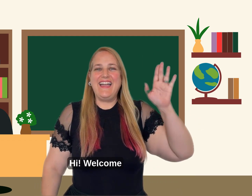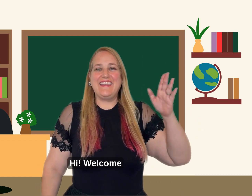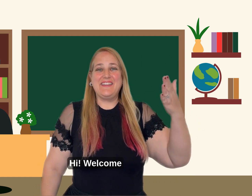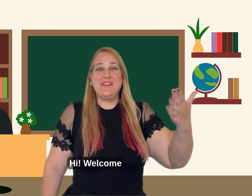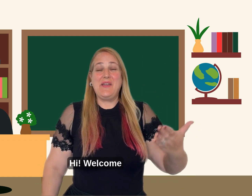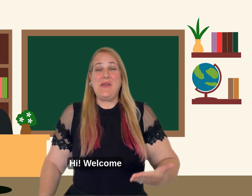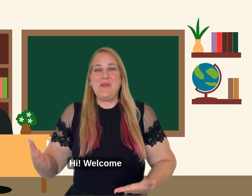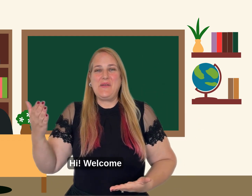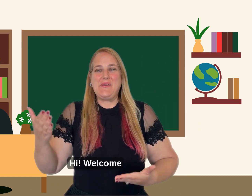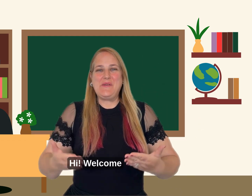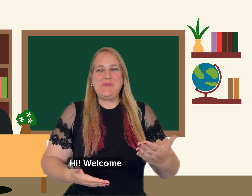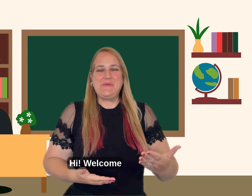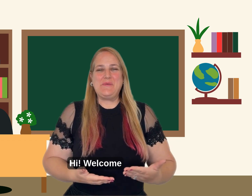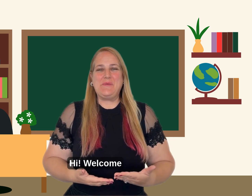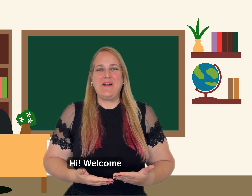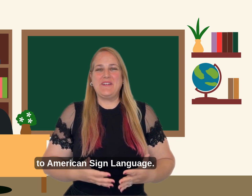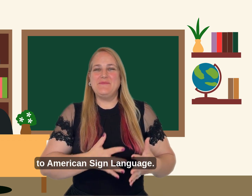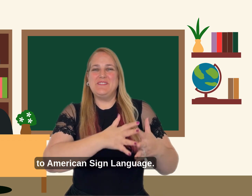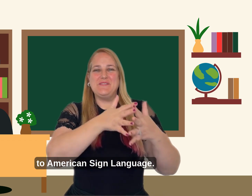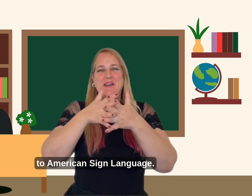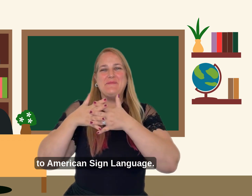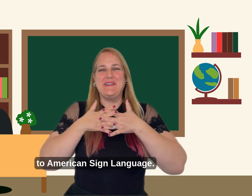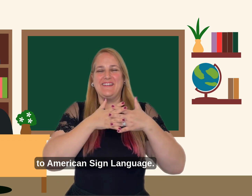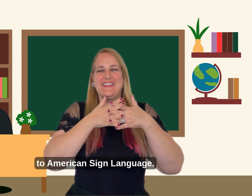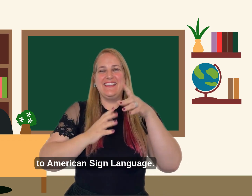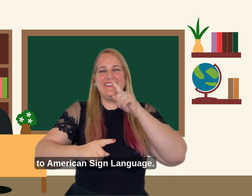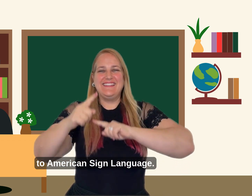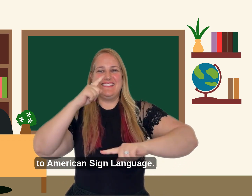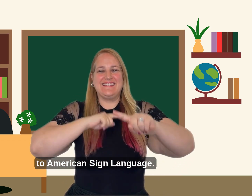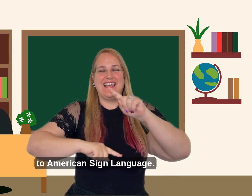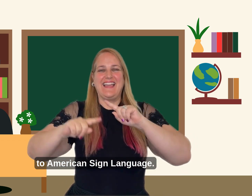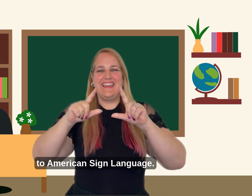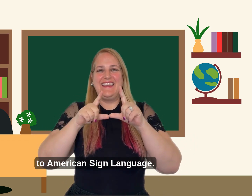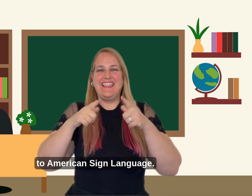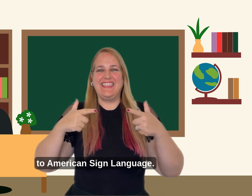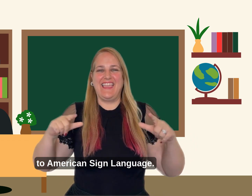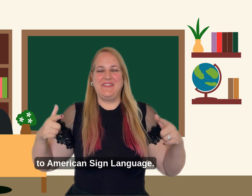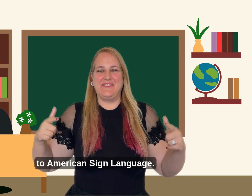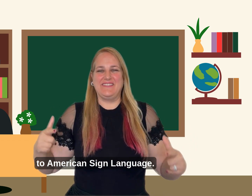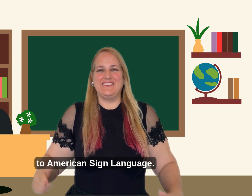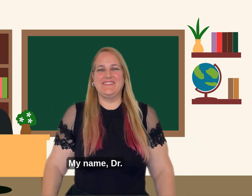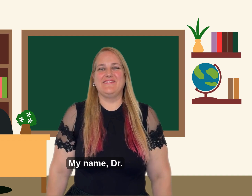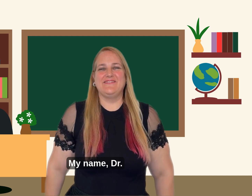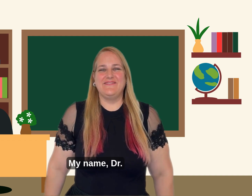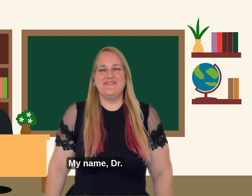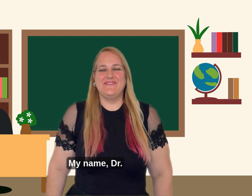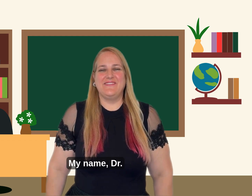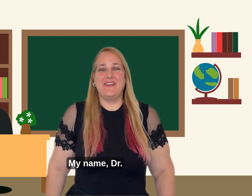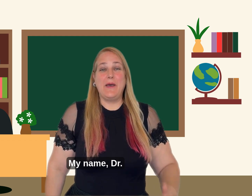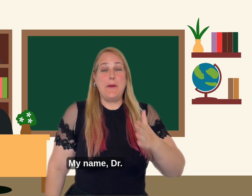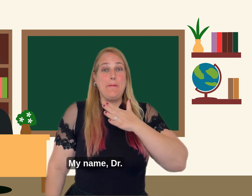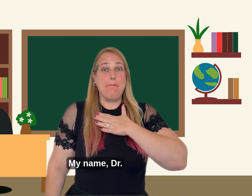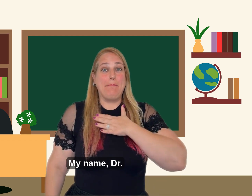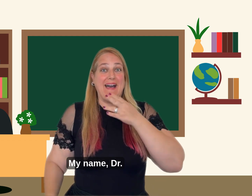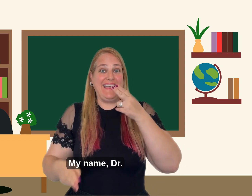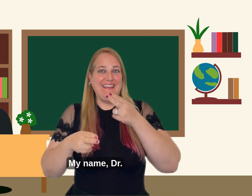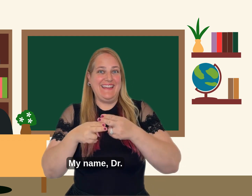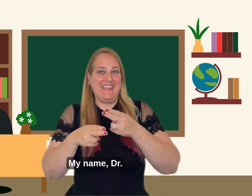Hi, welcome to American Sign Language. My